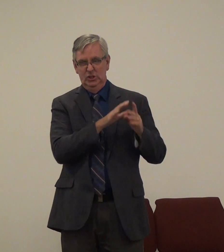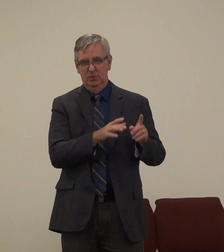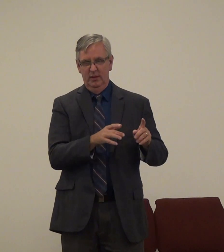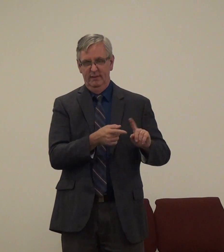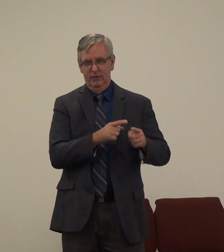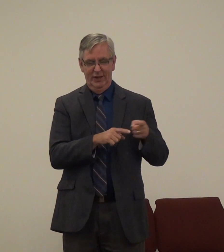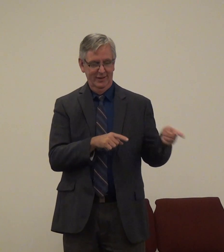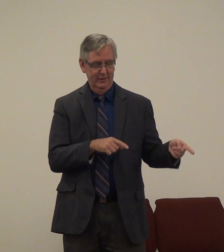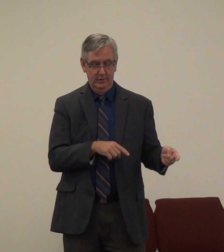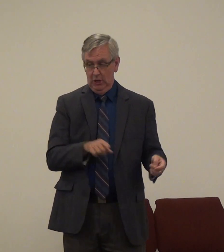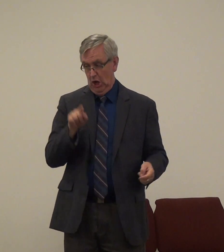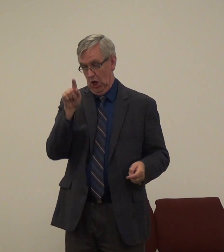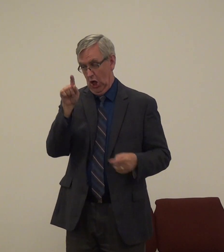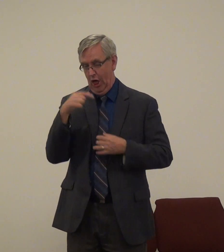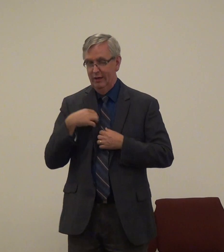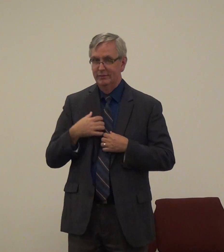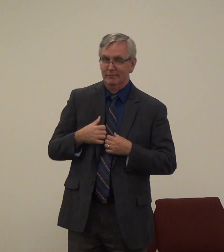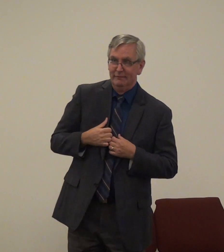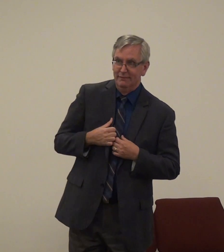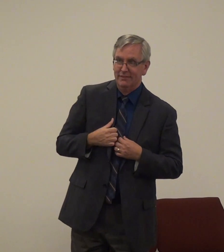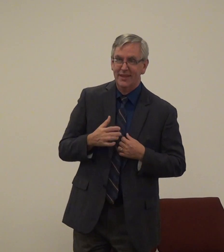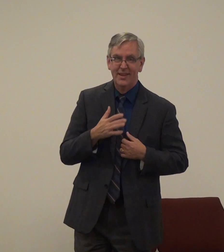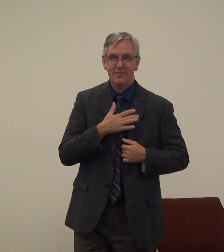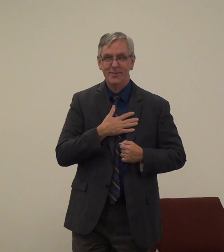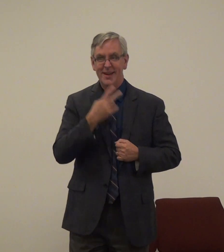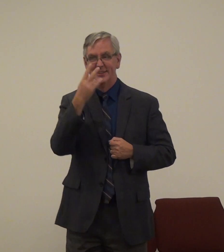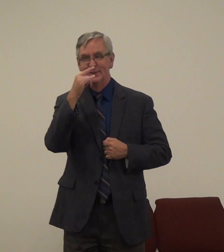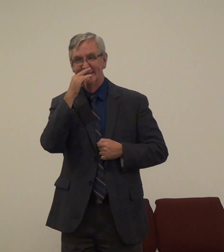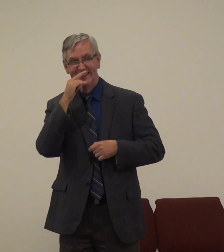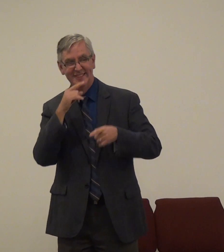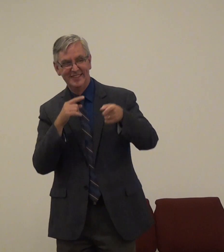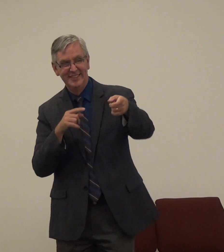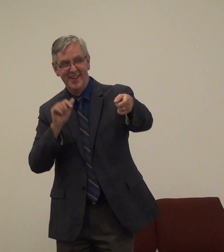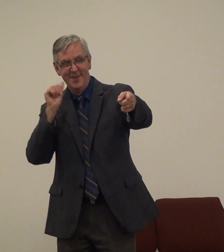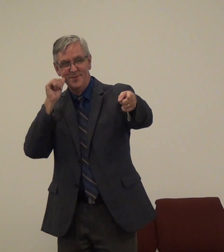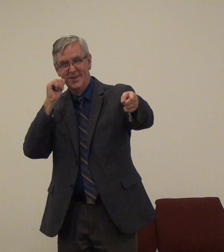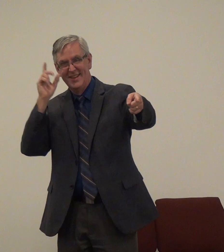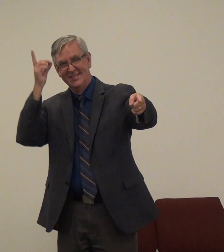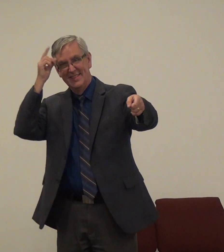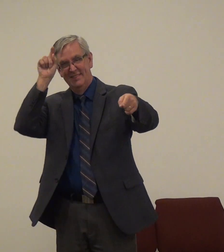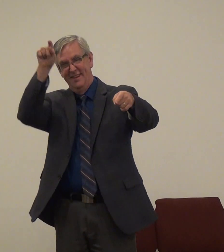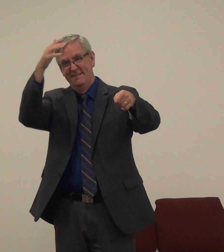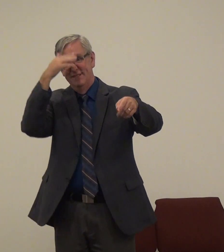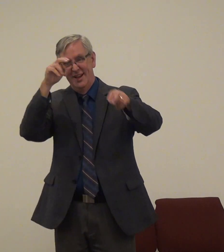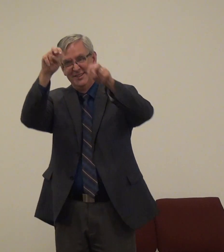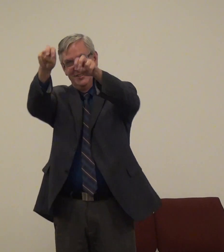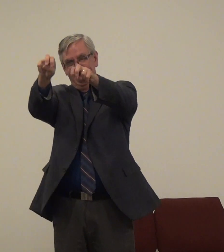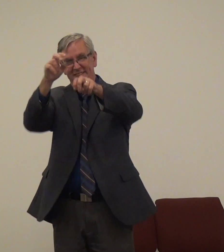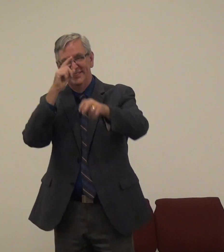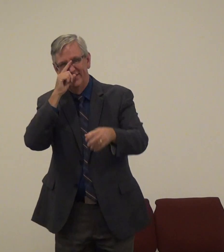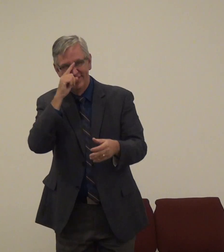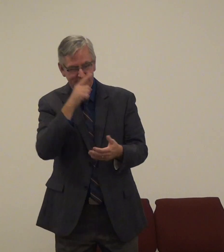boat, and my interpreter friend woke me up and said, look up at the front. My two kids, Amanda and David, were up there at the